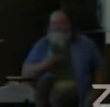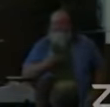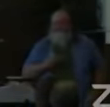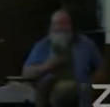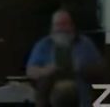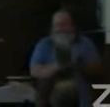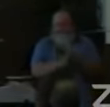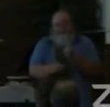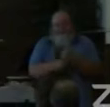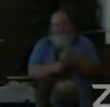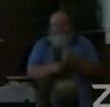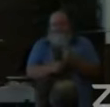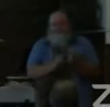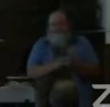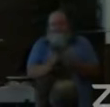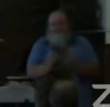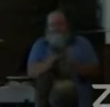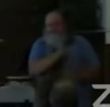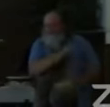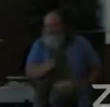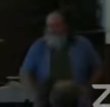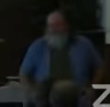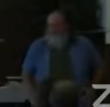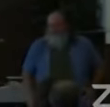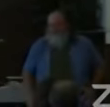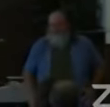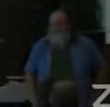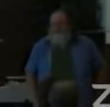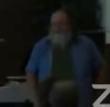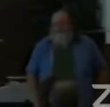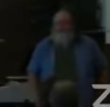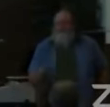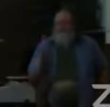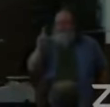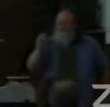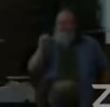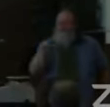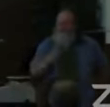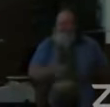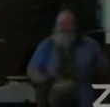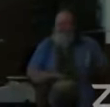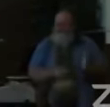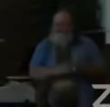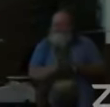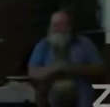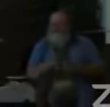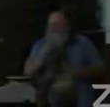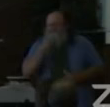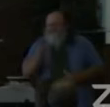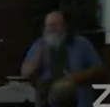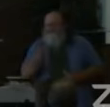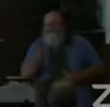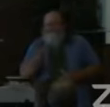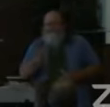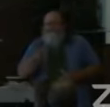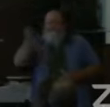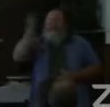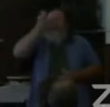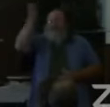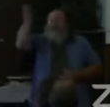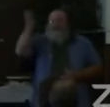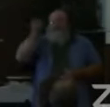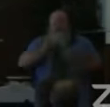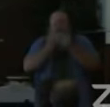life. And then the second thing we do is we do what Jesus said in John chapter 20. He breathed on them. And what did he